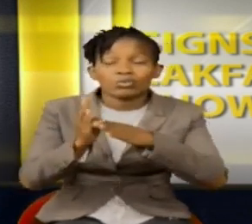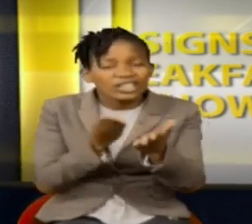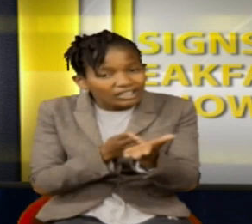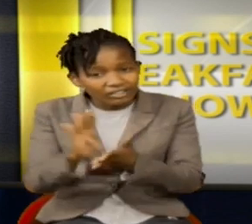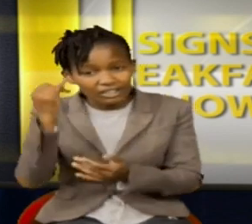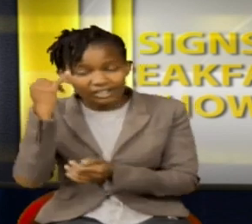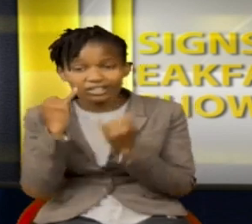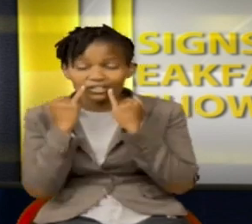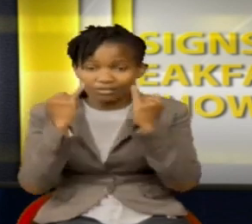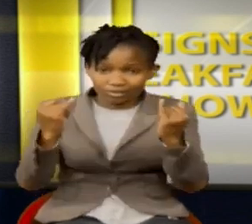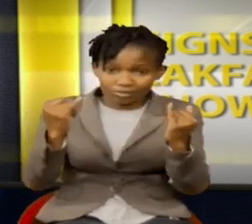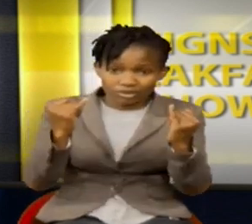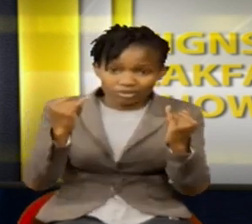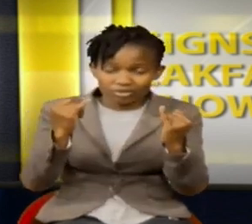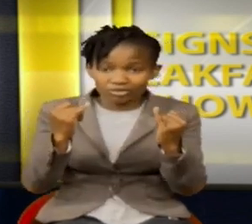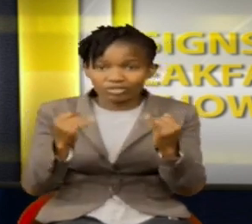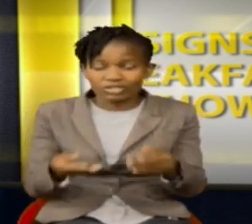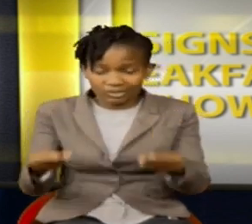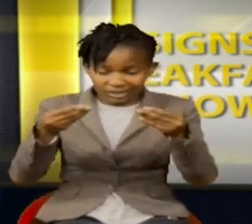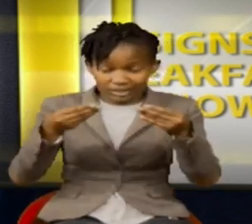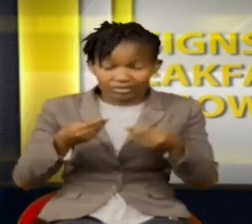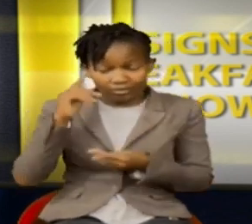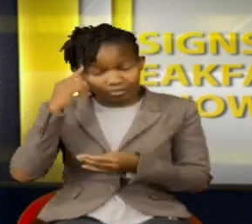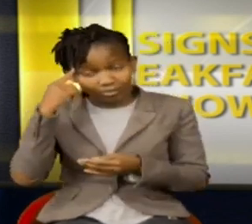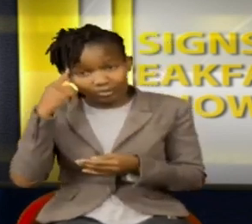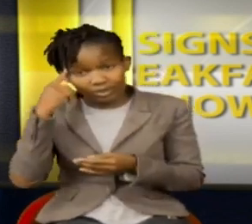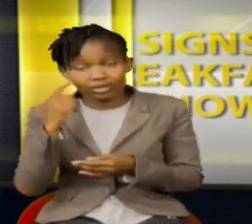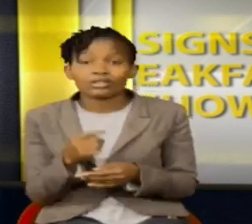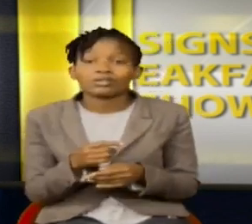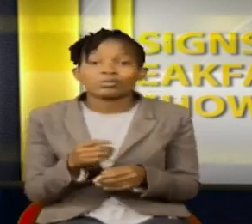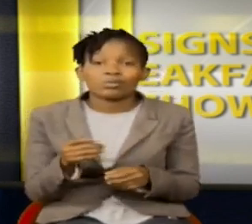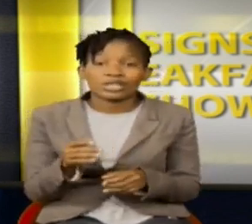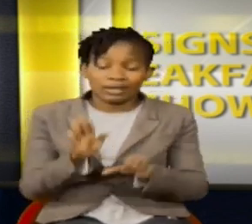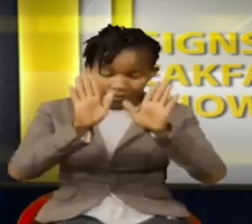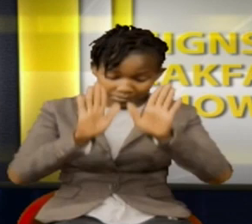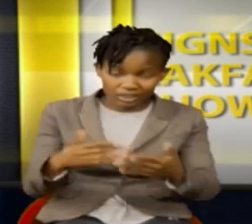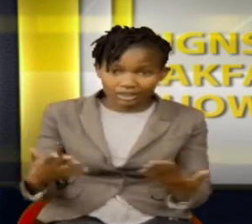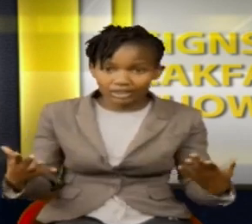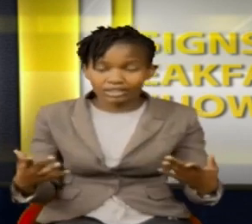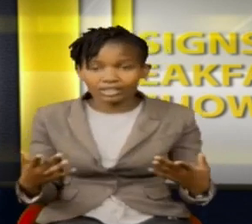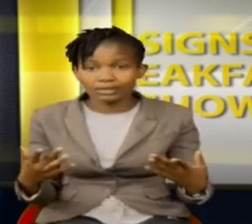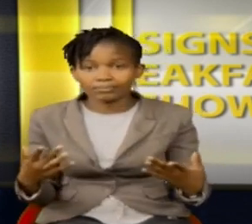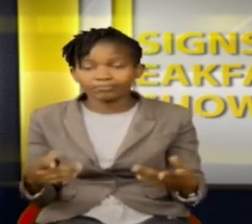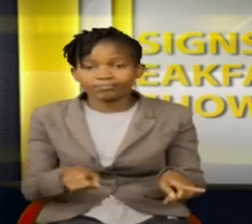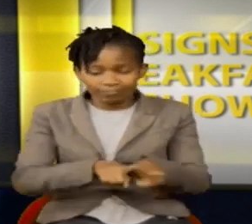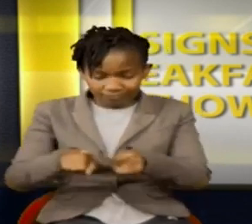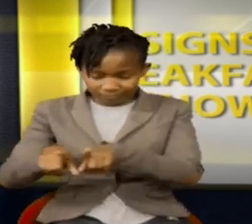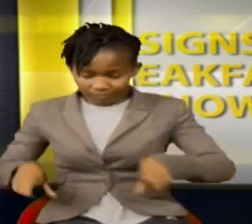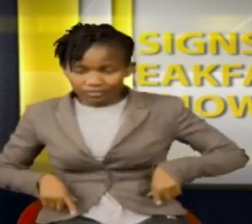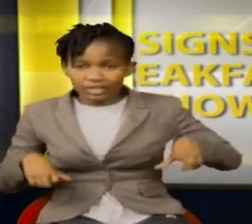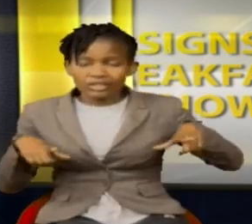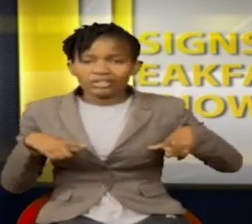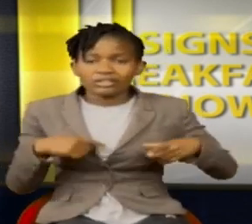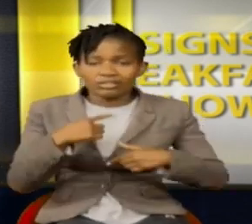information, you feed their mind, they don't have time for these other things. You understand? Plus, life is all about balance. Even you as an